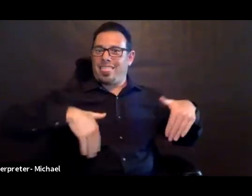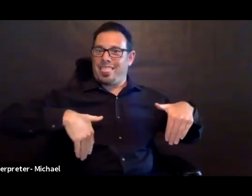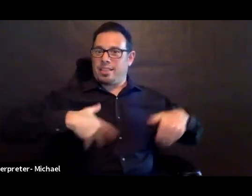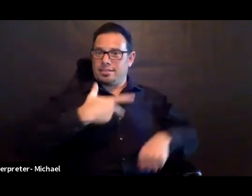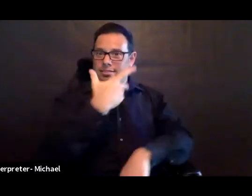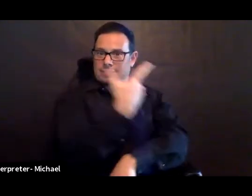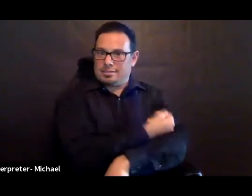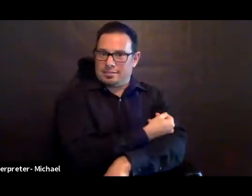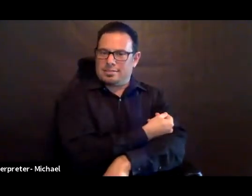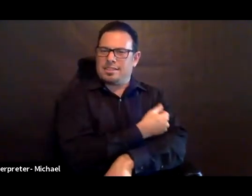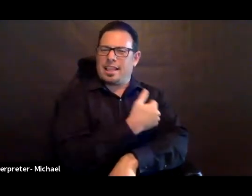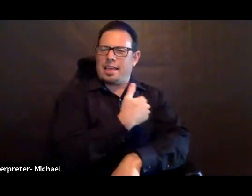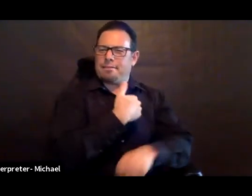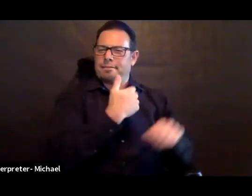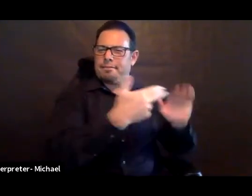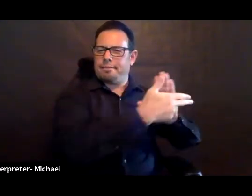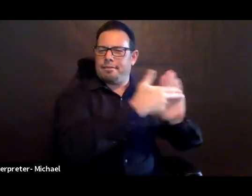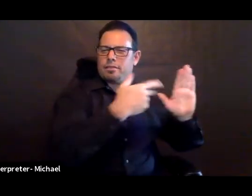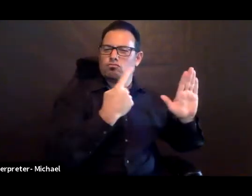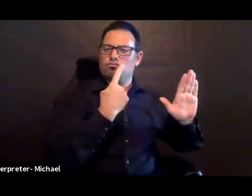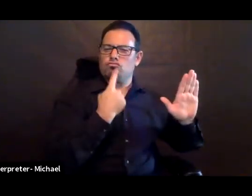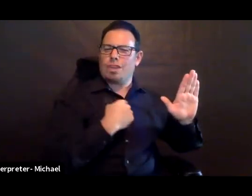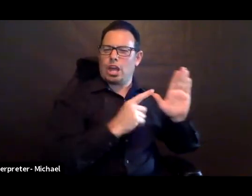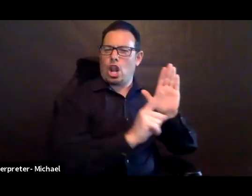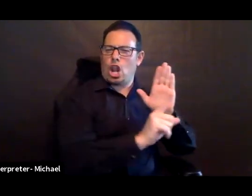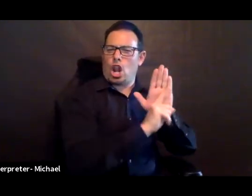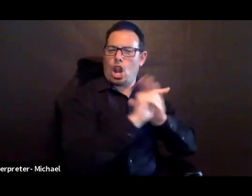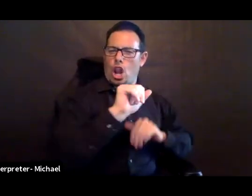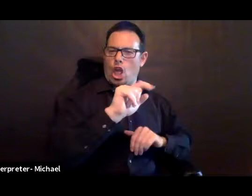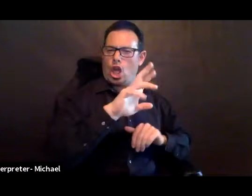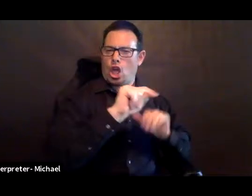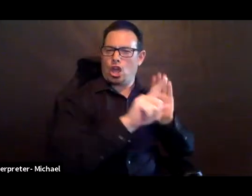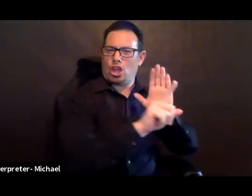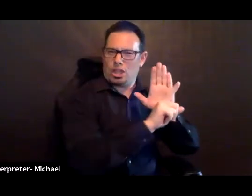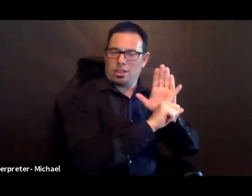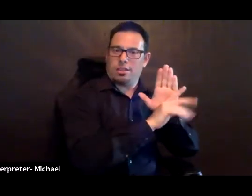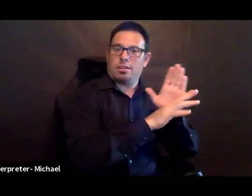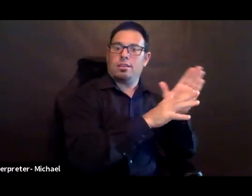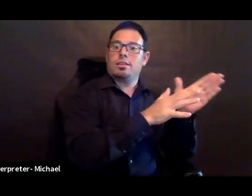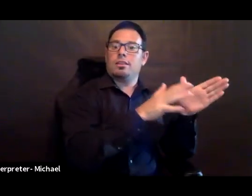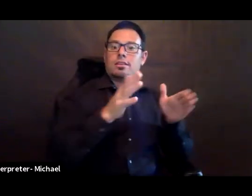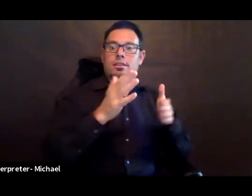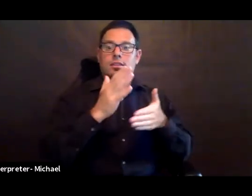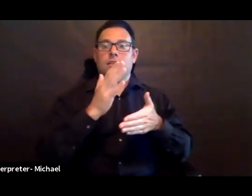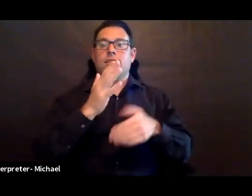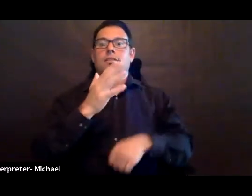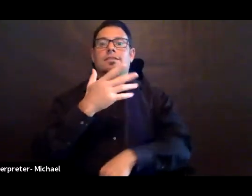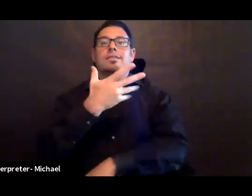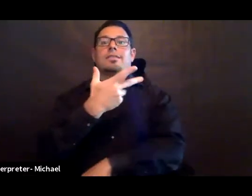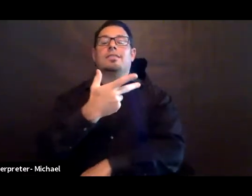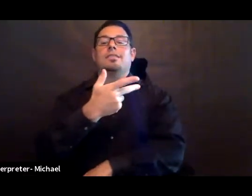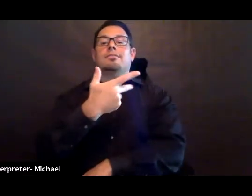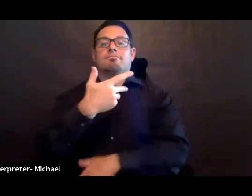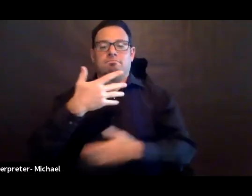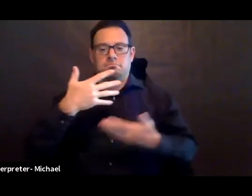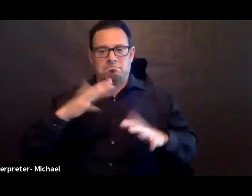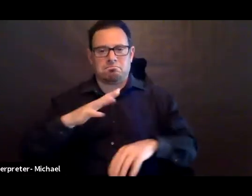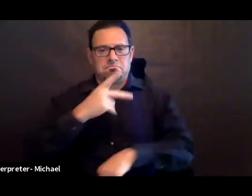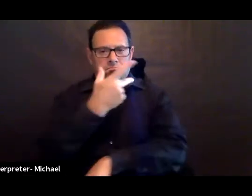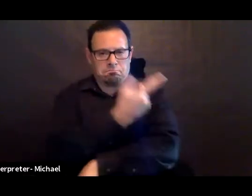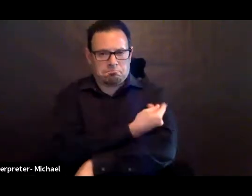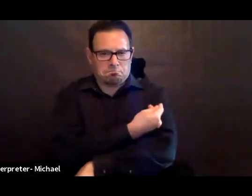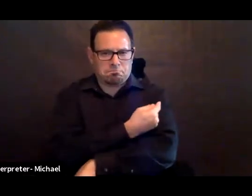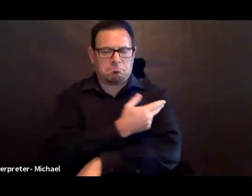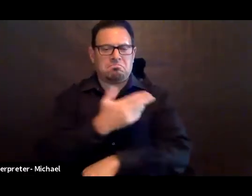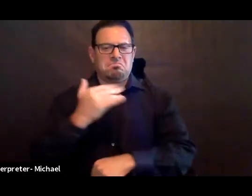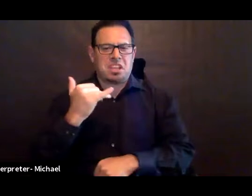to get vaccinated if you're eligible and you haven't yet. and we've said this before,